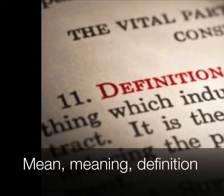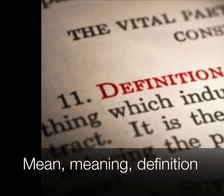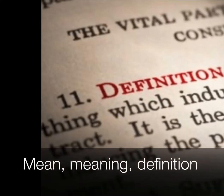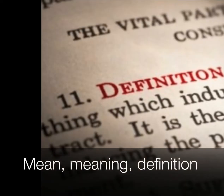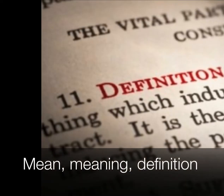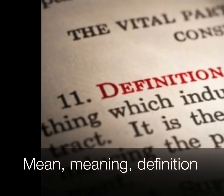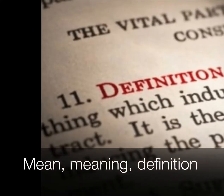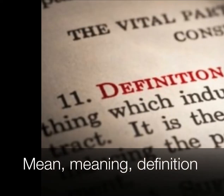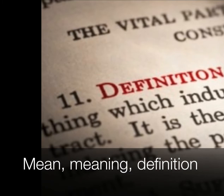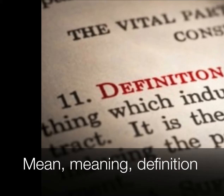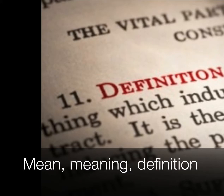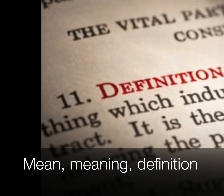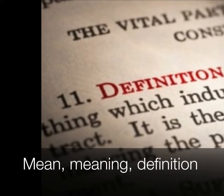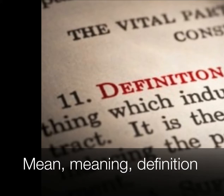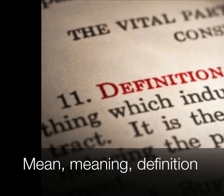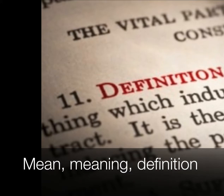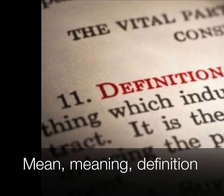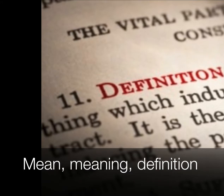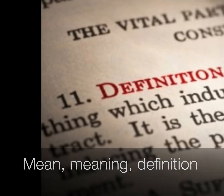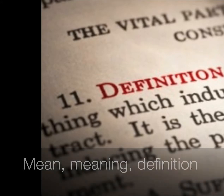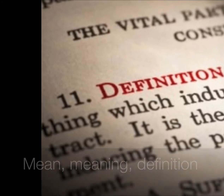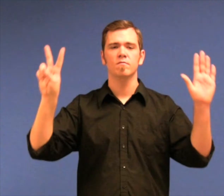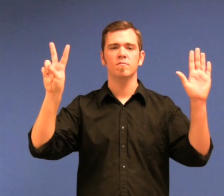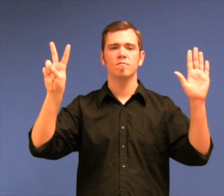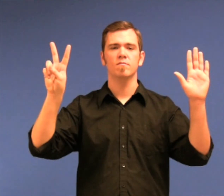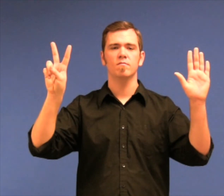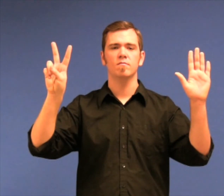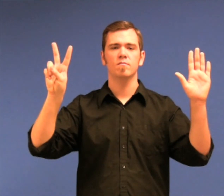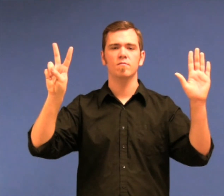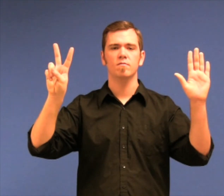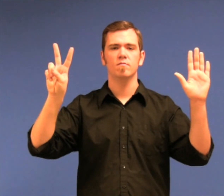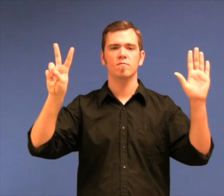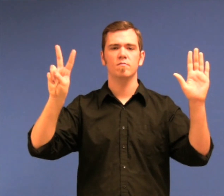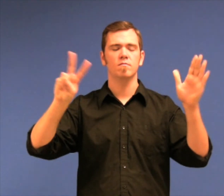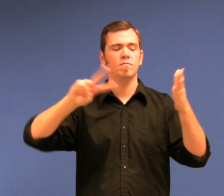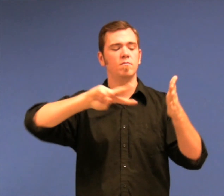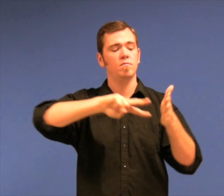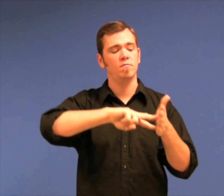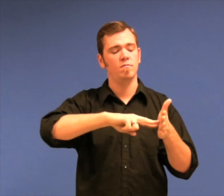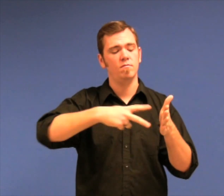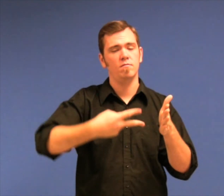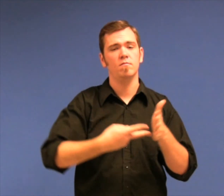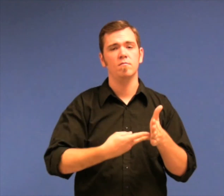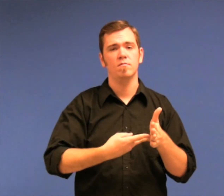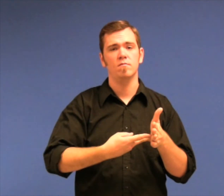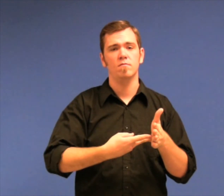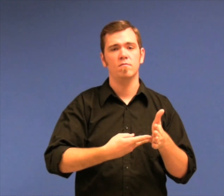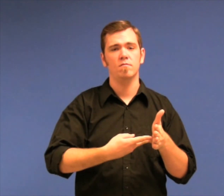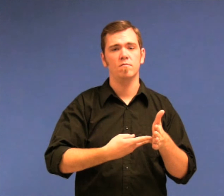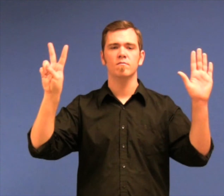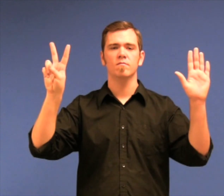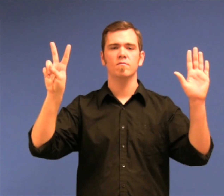Now the sign mean, as in meaning or definition, is like this. Mean.